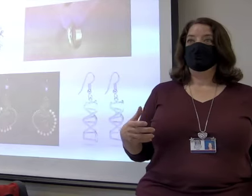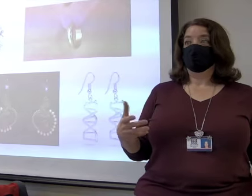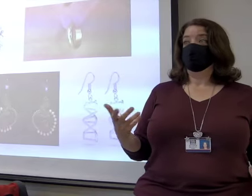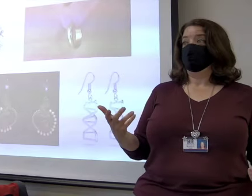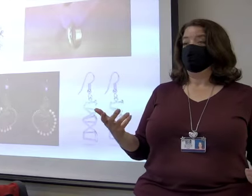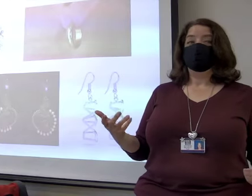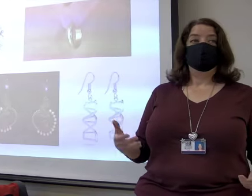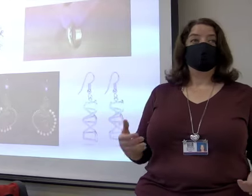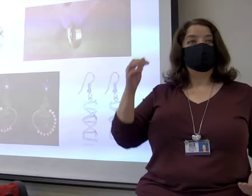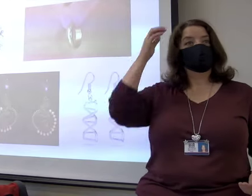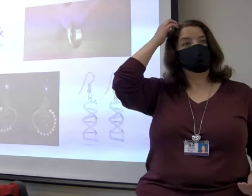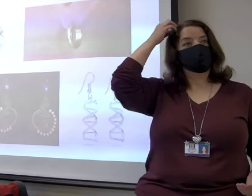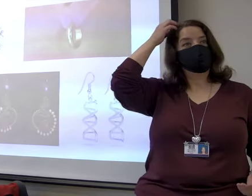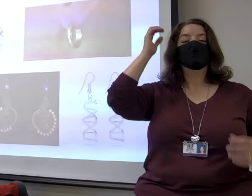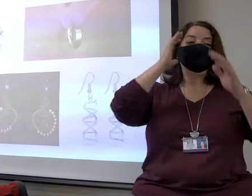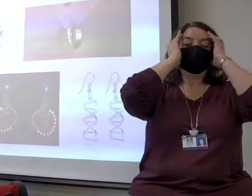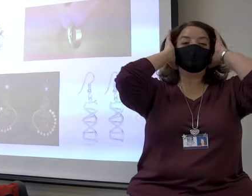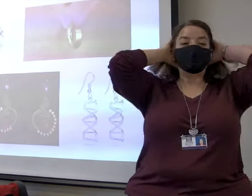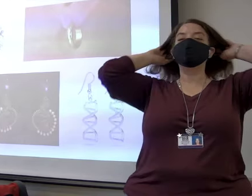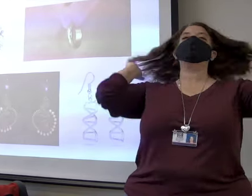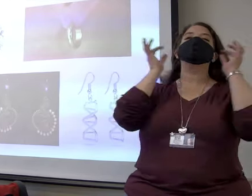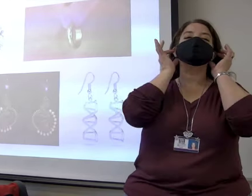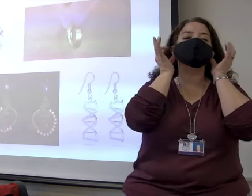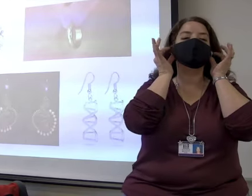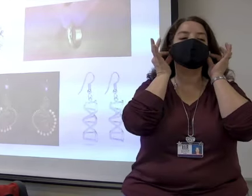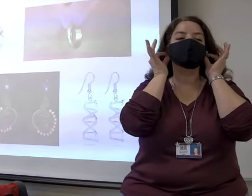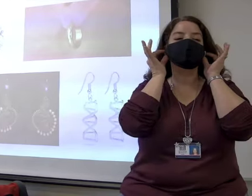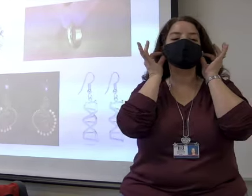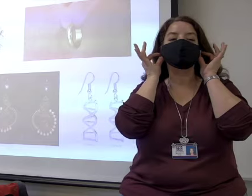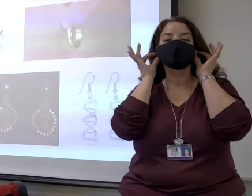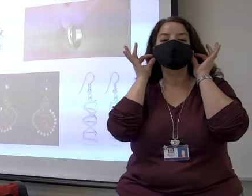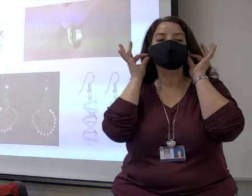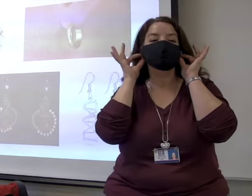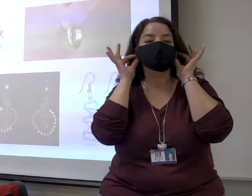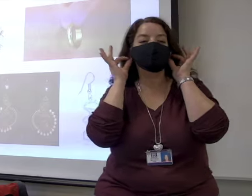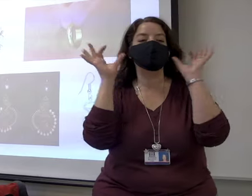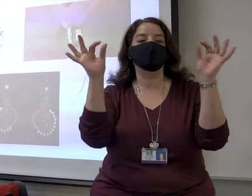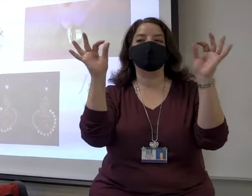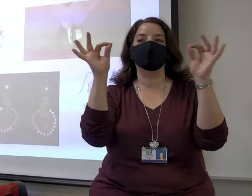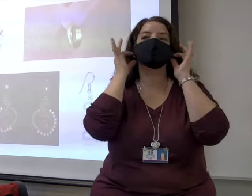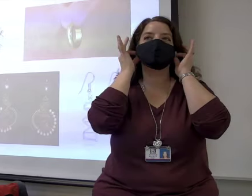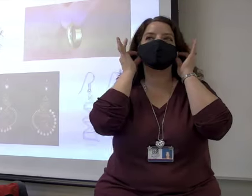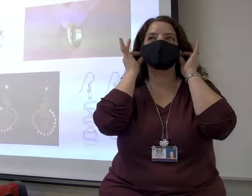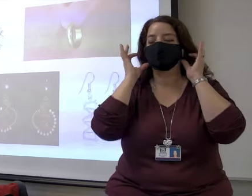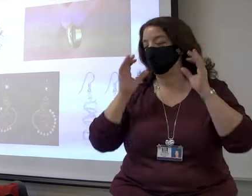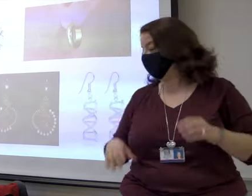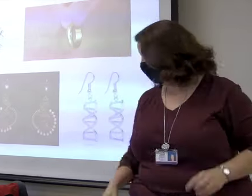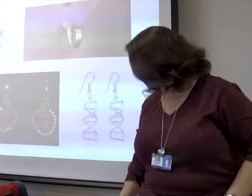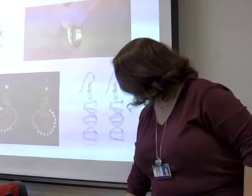What if they're like just studs? So yeah, if it's just studs, then it's just little F's that pinch your fingers.